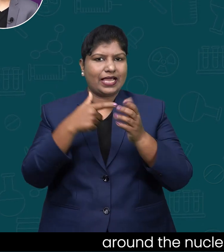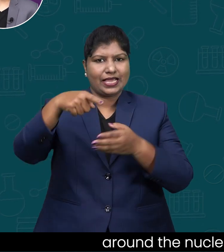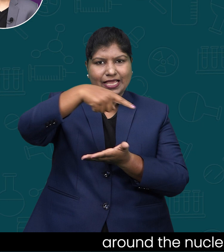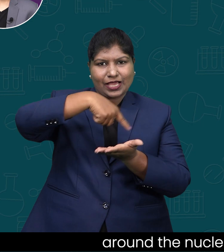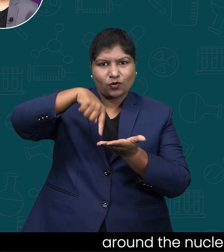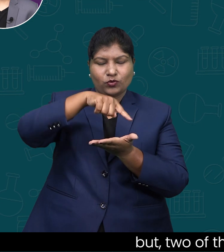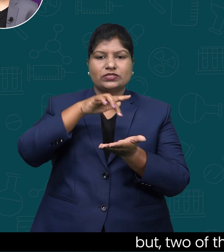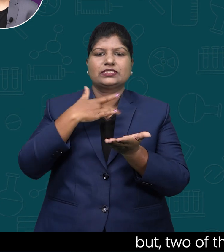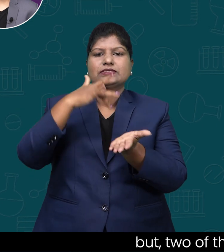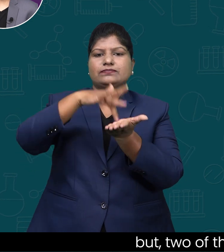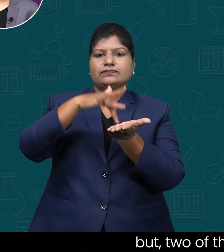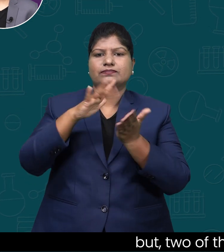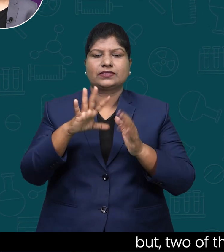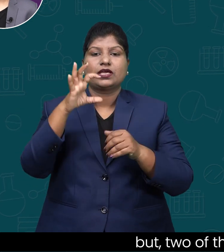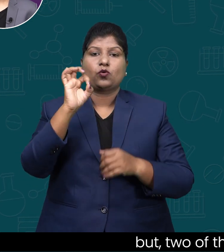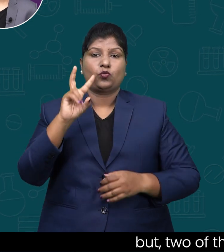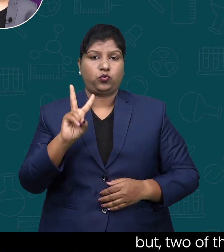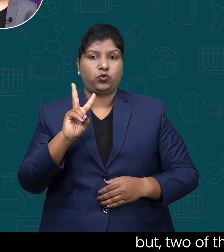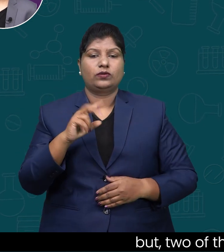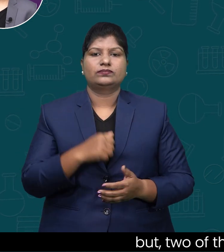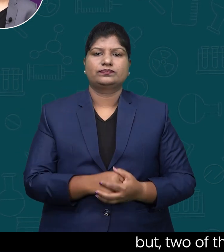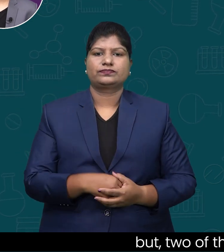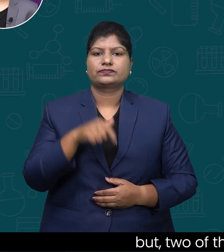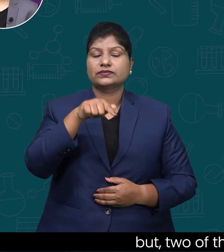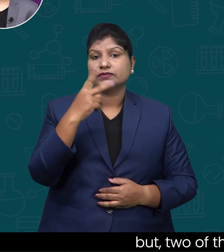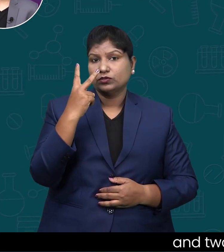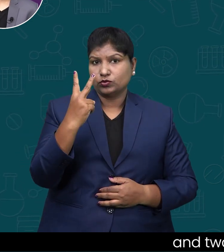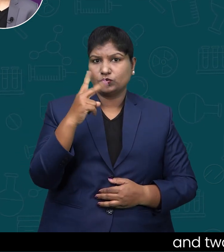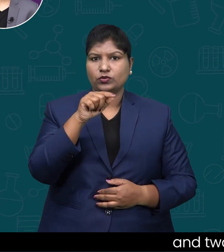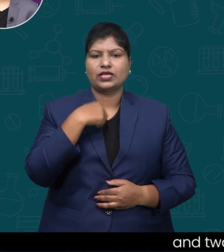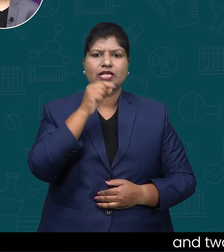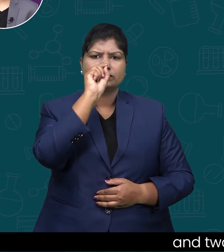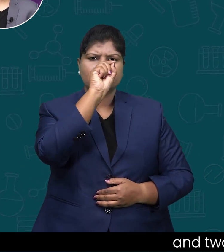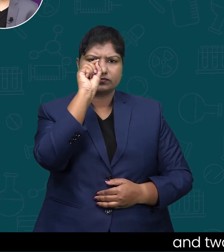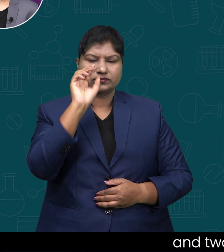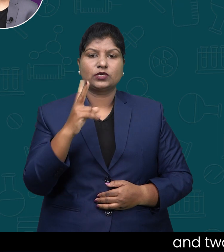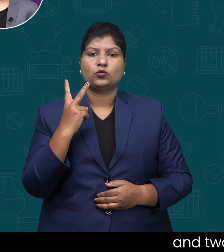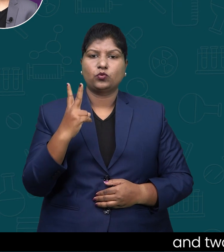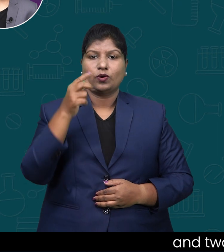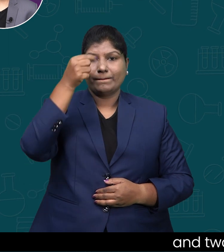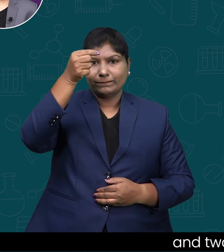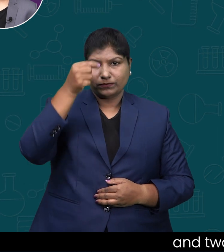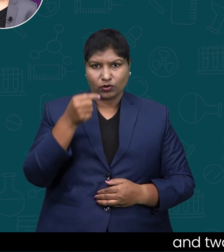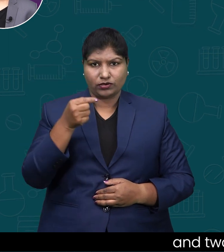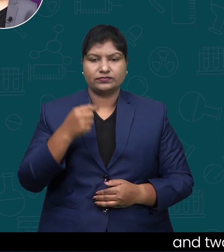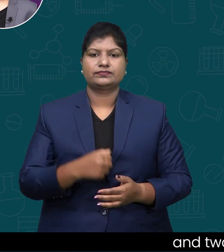atom. But 2 of them are lone pairs and 2 bond pairs.